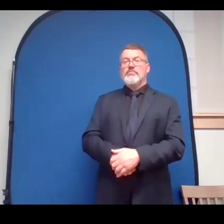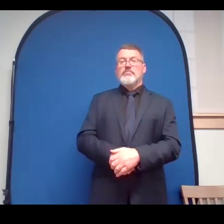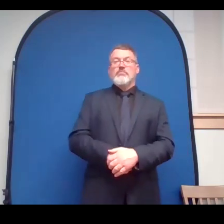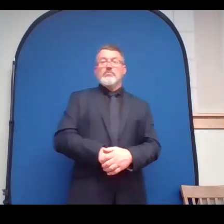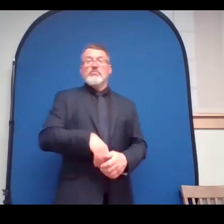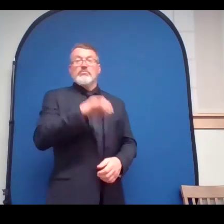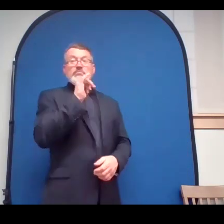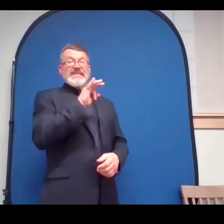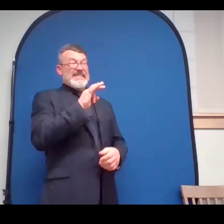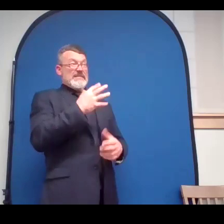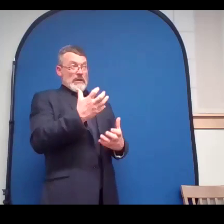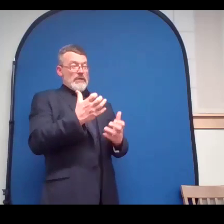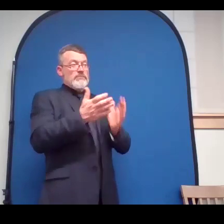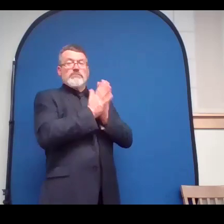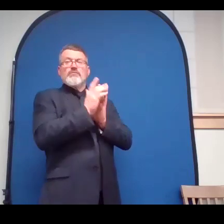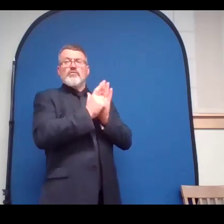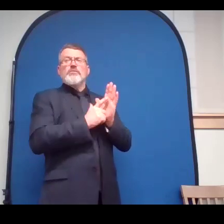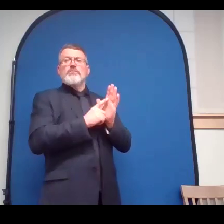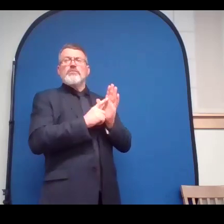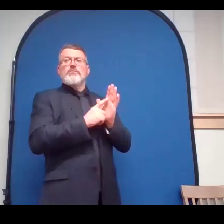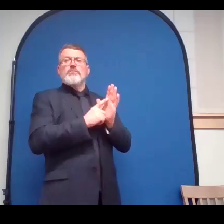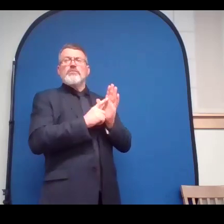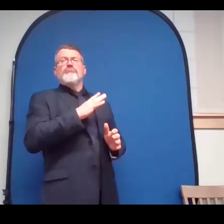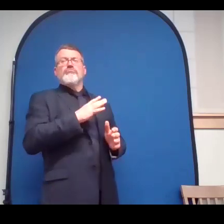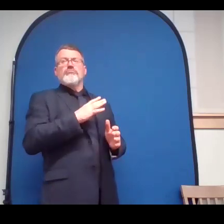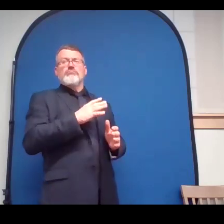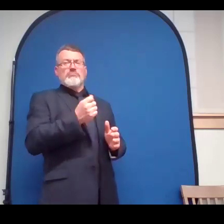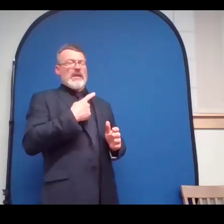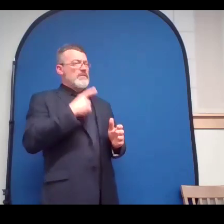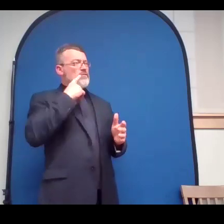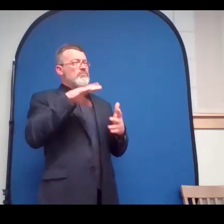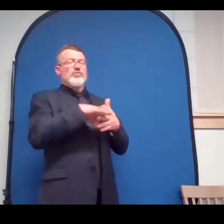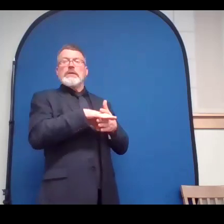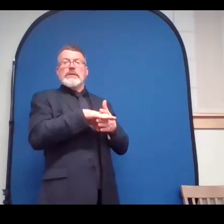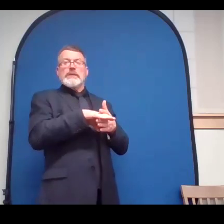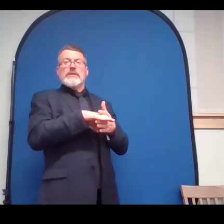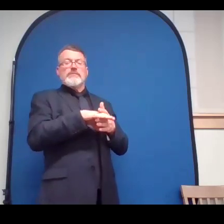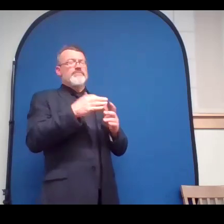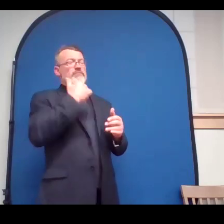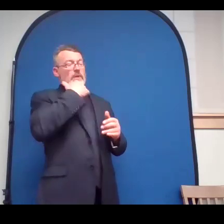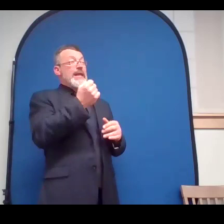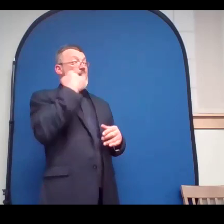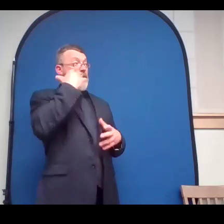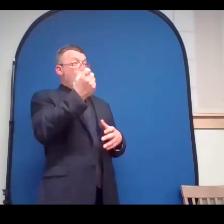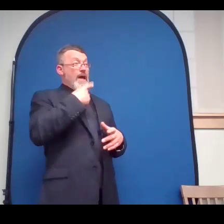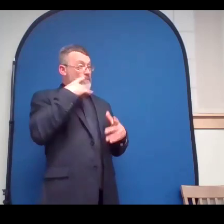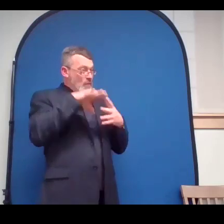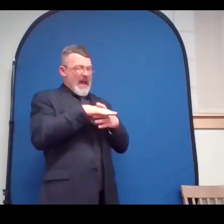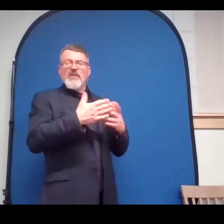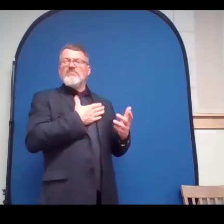for a break, just do so, and the chair will grant you that, but I would ask that you answer the